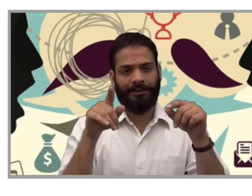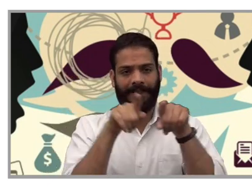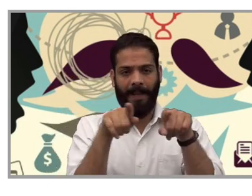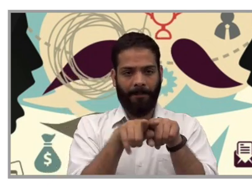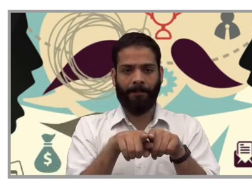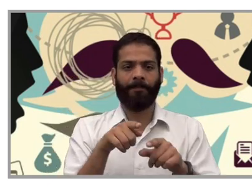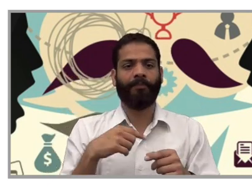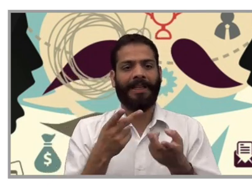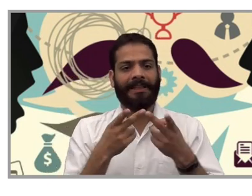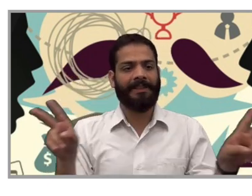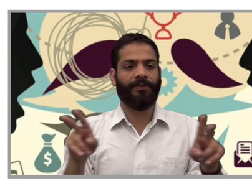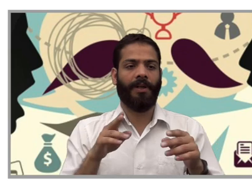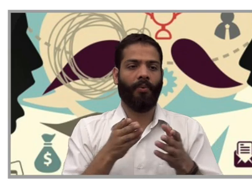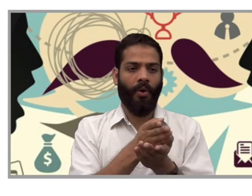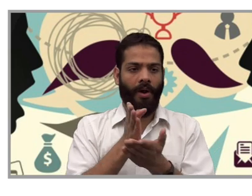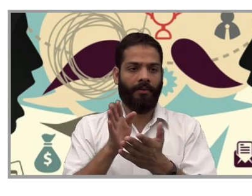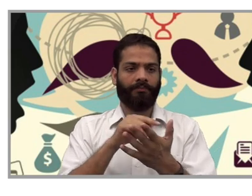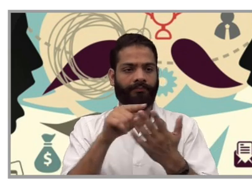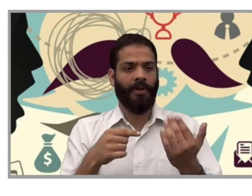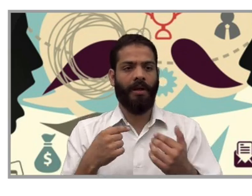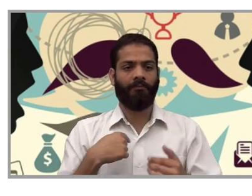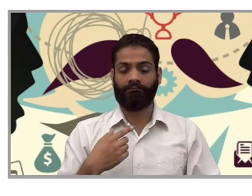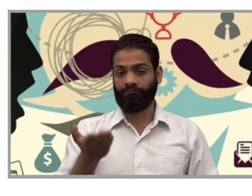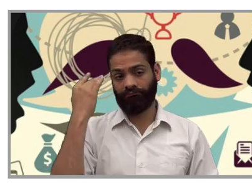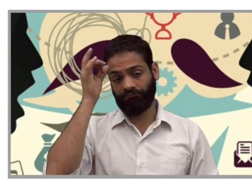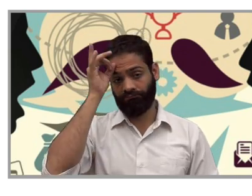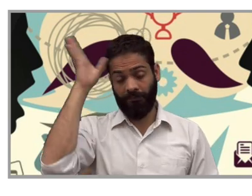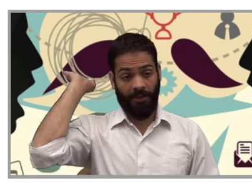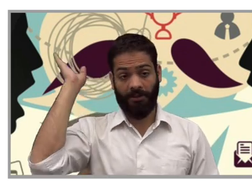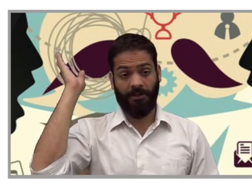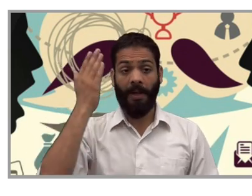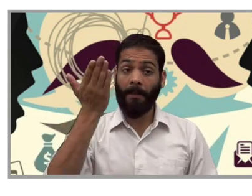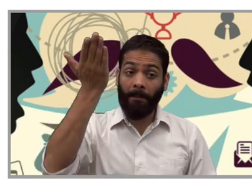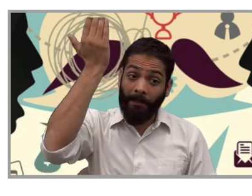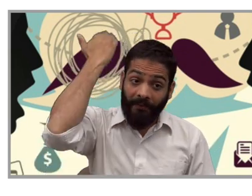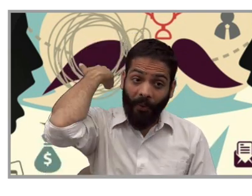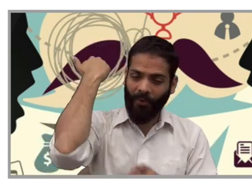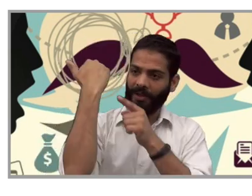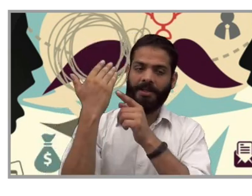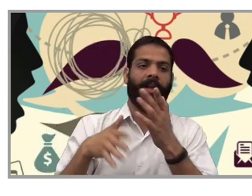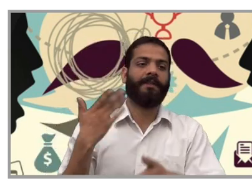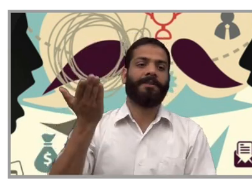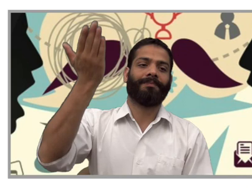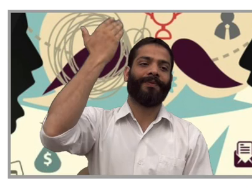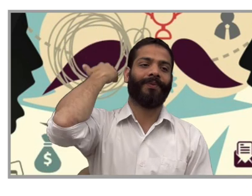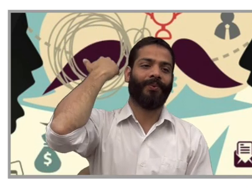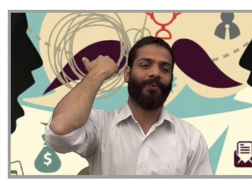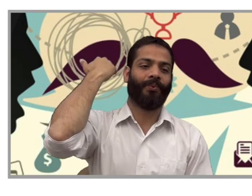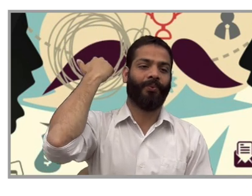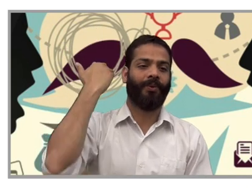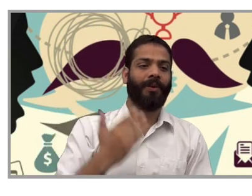though they are articulated with the same hand shape, they have different formational parameters.